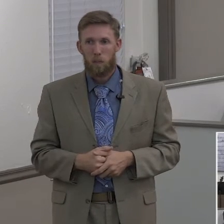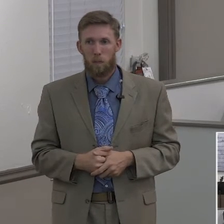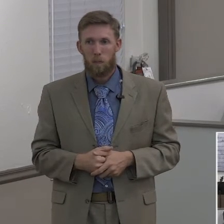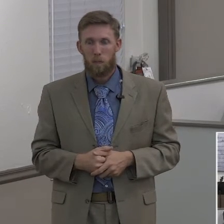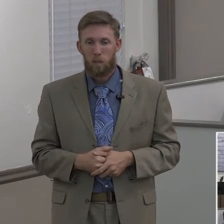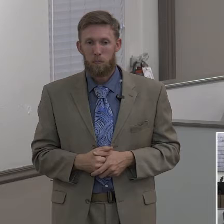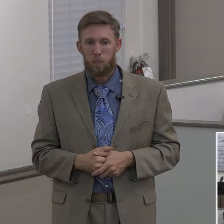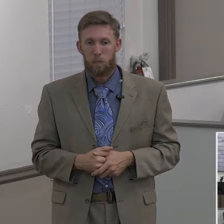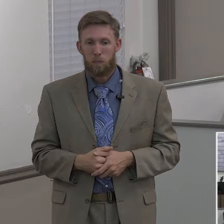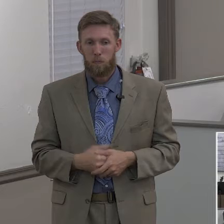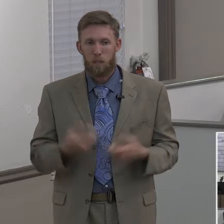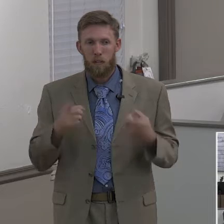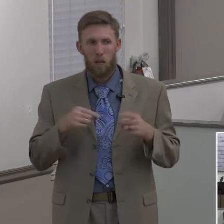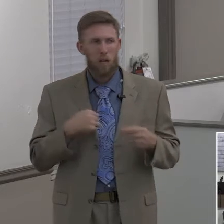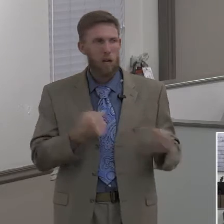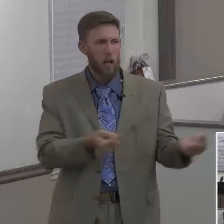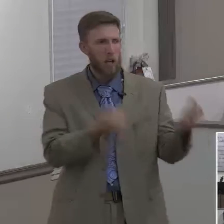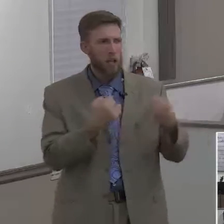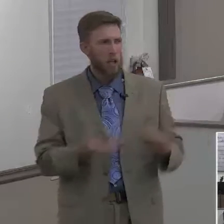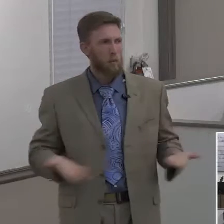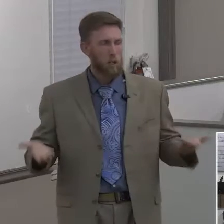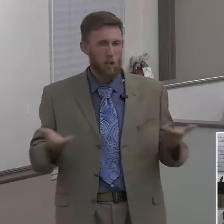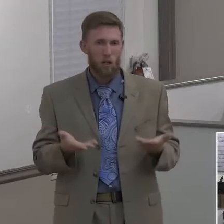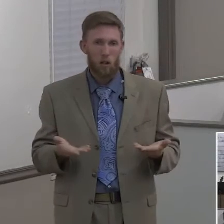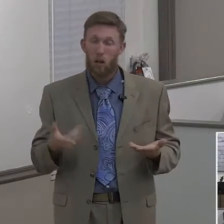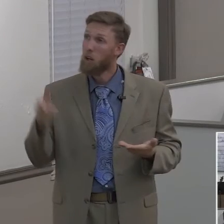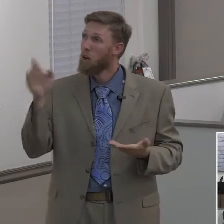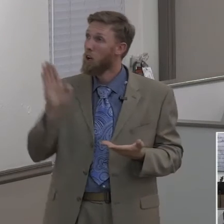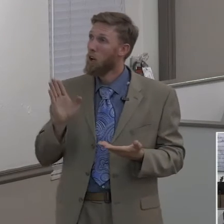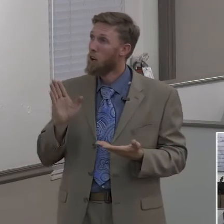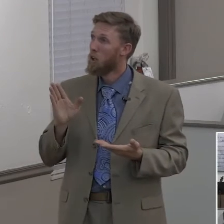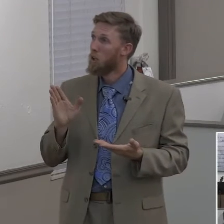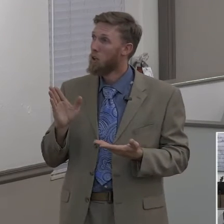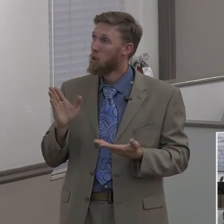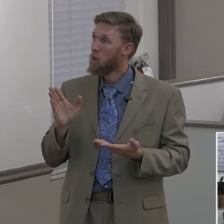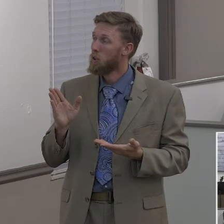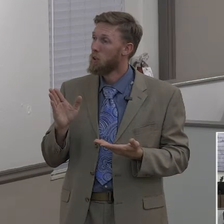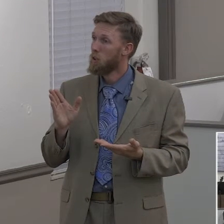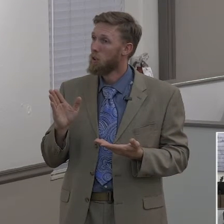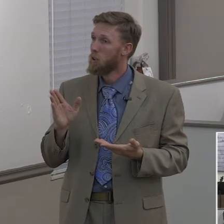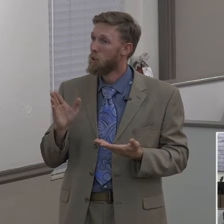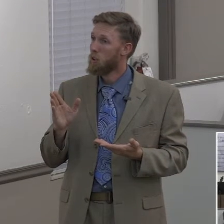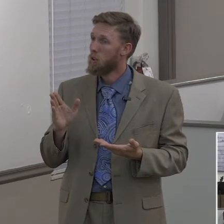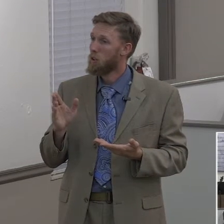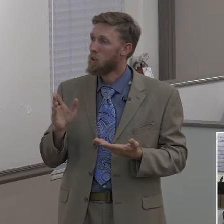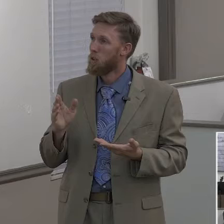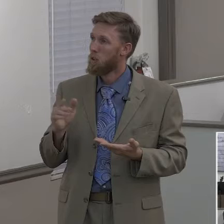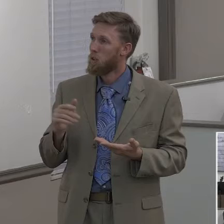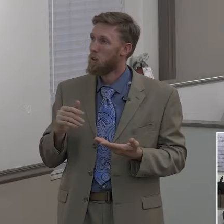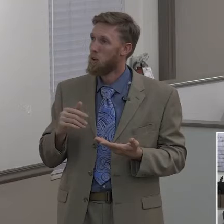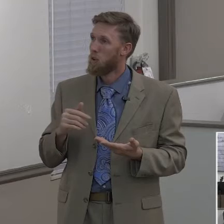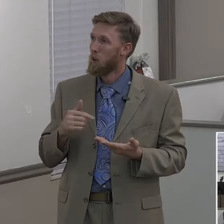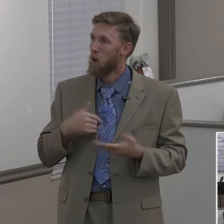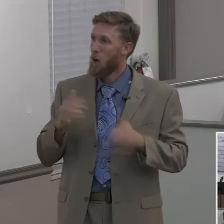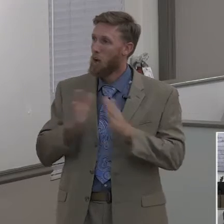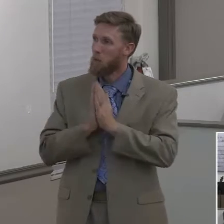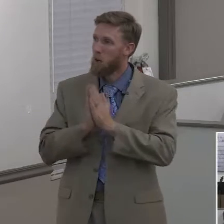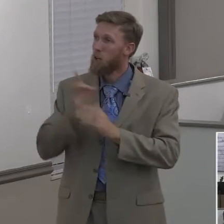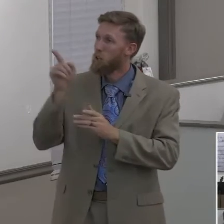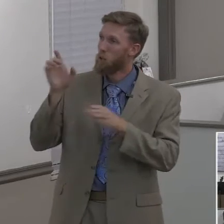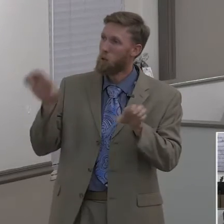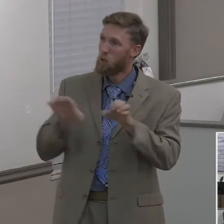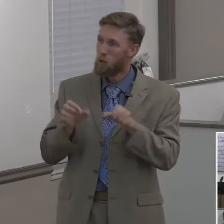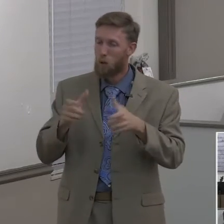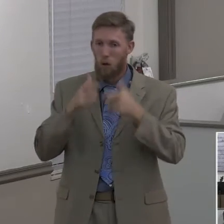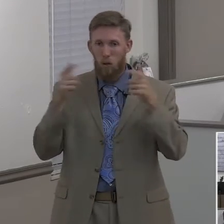You know, before when Kim and I came here, I prayed and I said, God, I'd like for you to do great things in the lives of people this